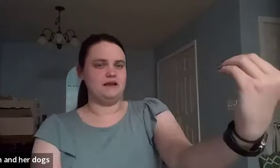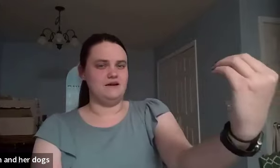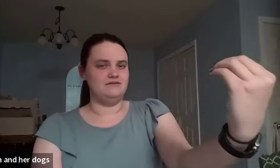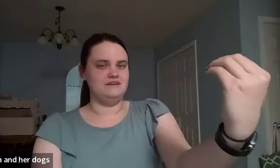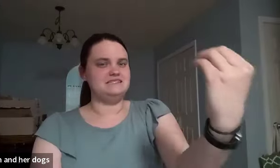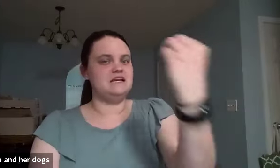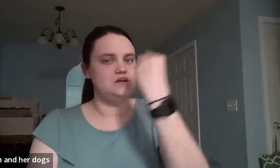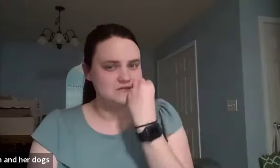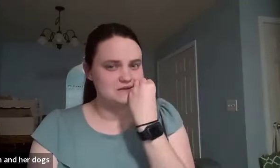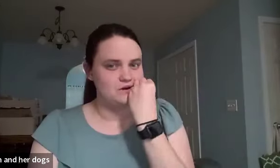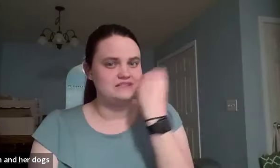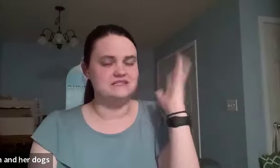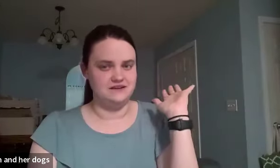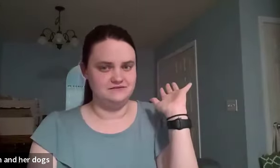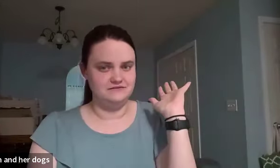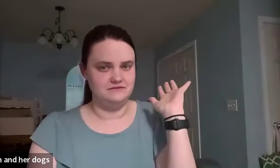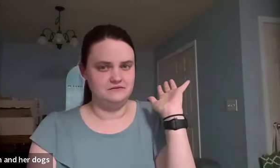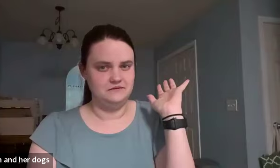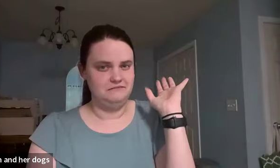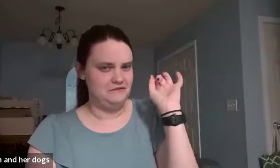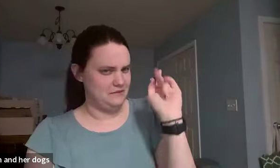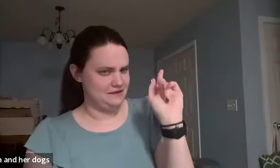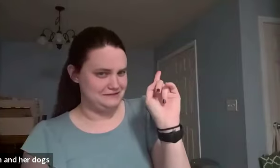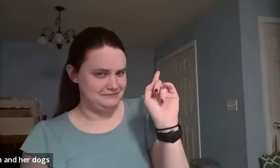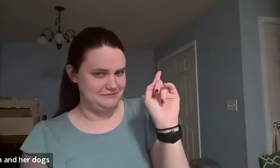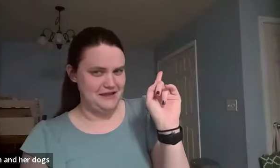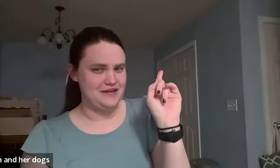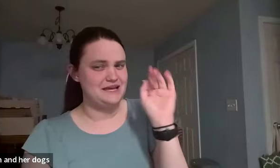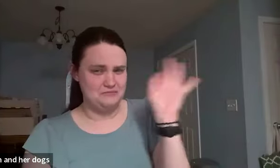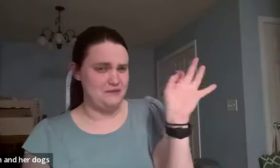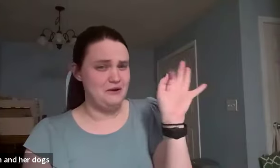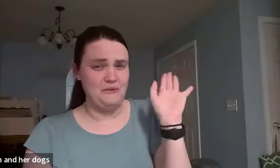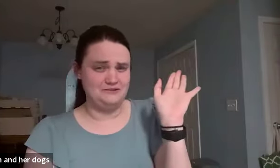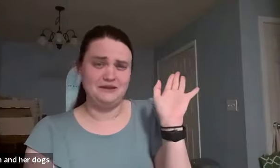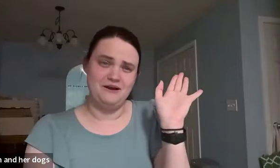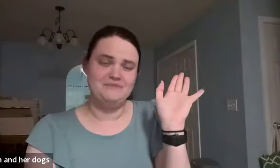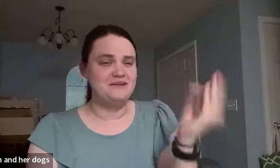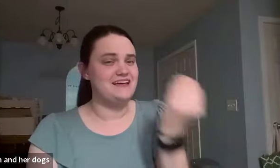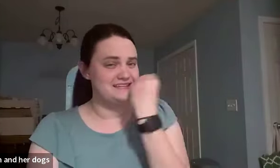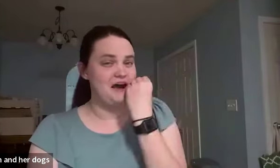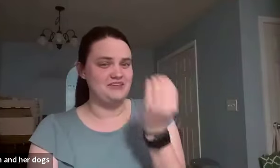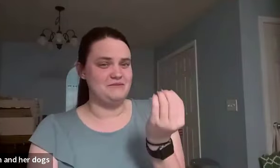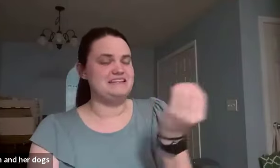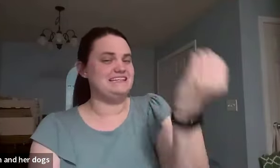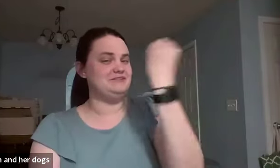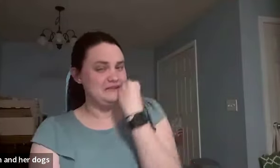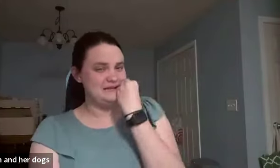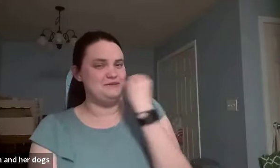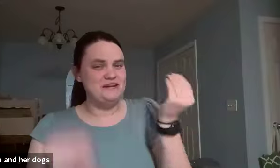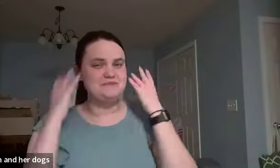it back out. It's like it goes in once, it's done. If that makes sense. That is, I know, probably a weird like what, but I'm like, that's how I think about it. It's like you eat it, you put it in